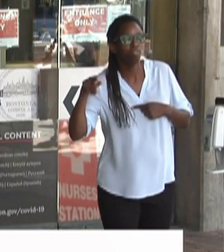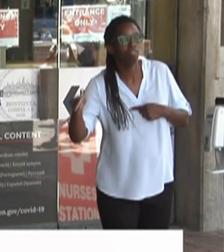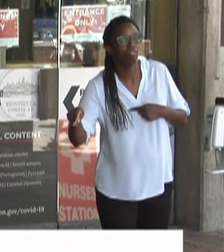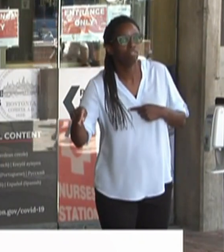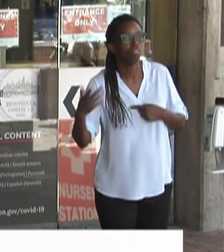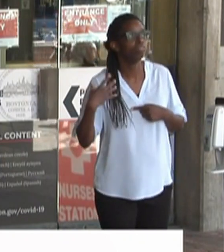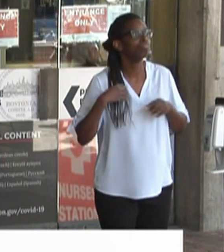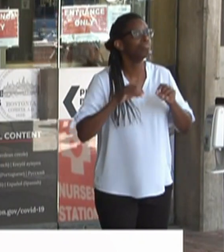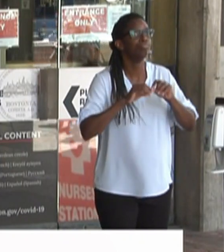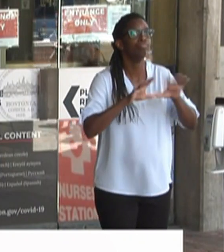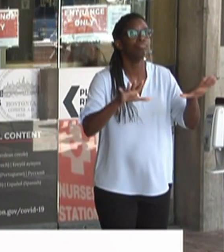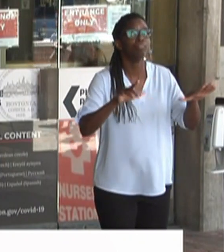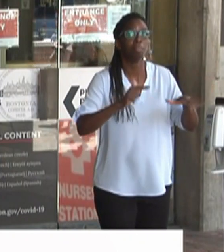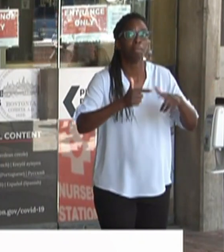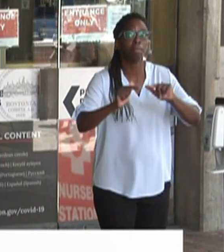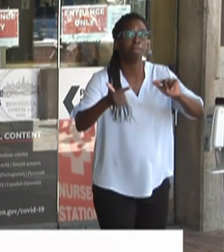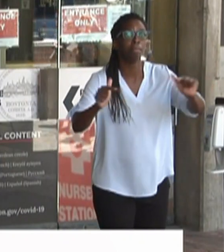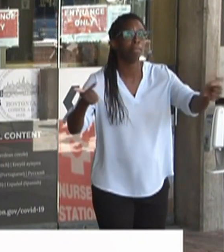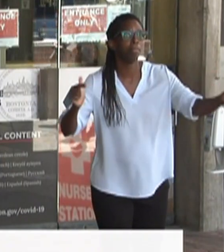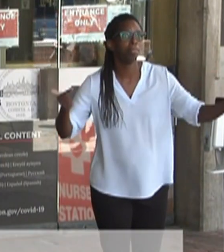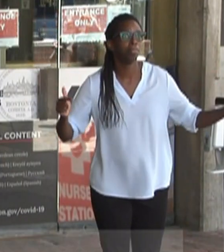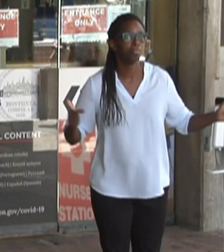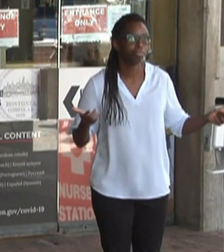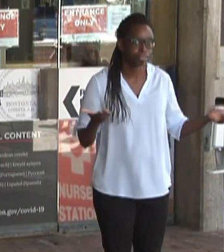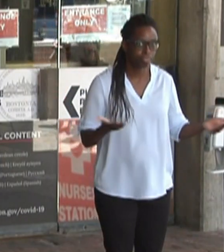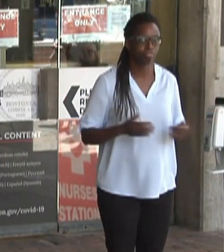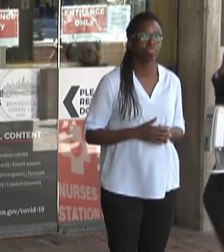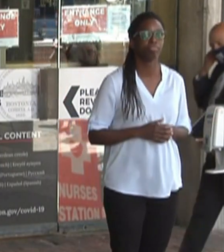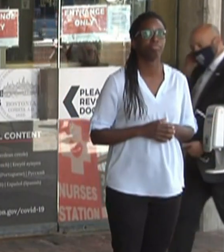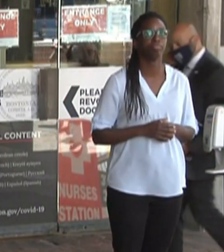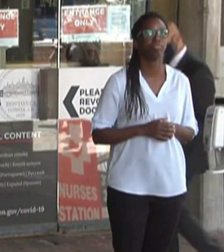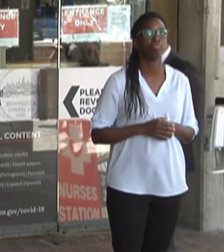us a very valuable lesson. I'm going to ask Marty if he wants to just expand on that a little bit